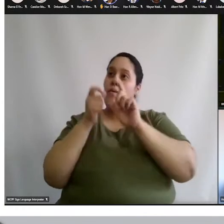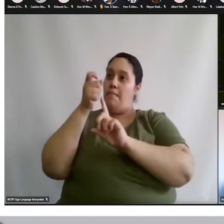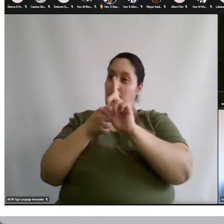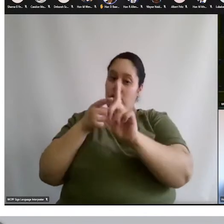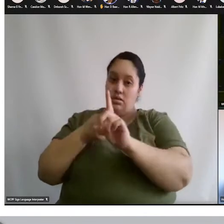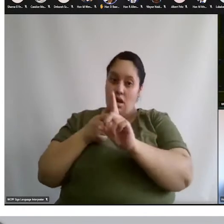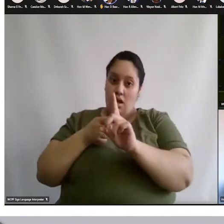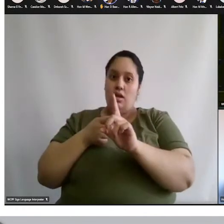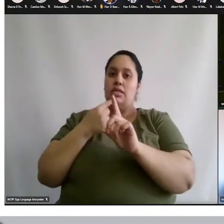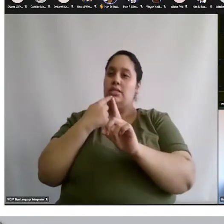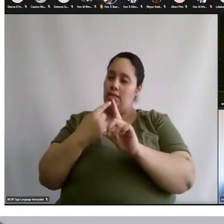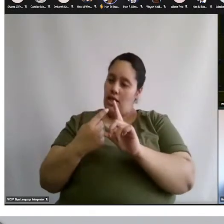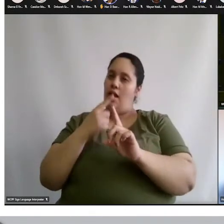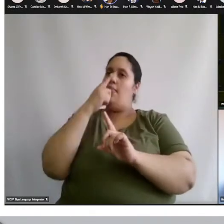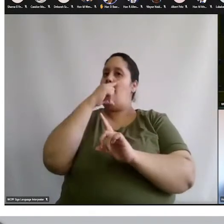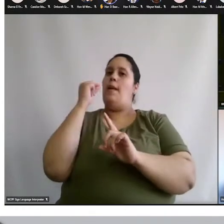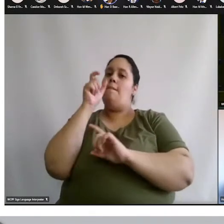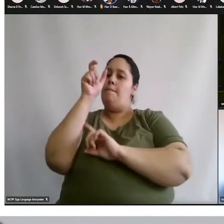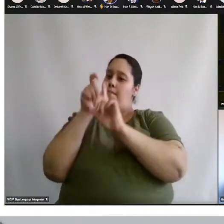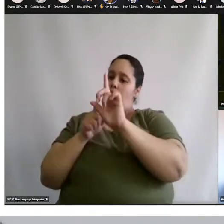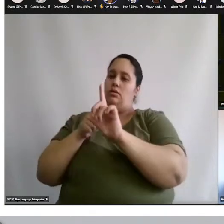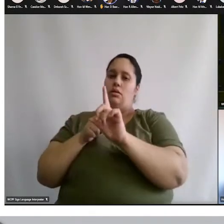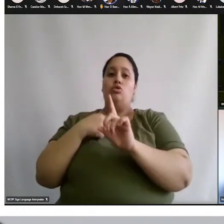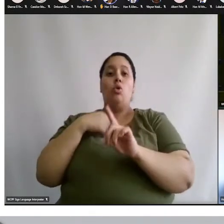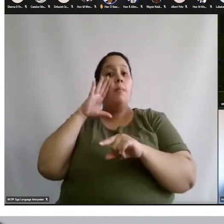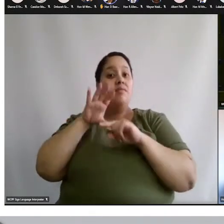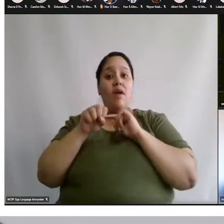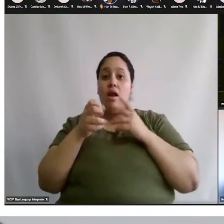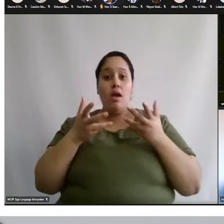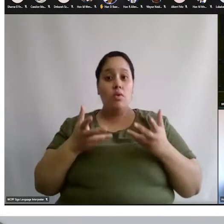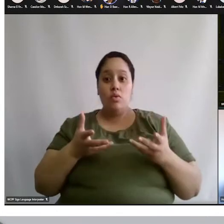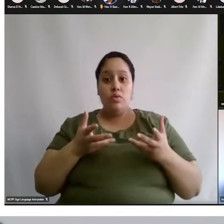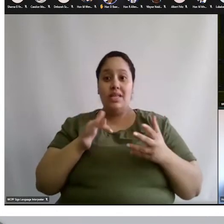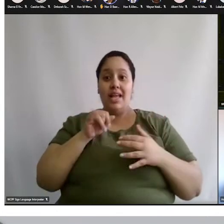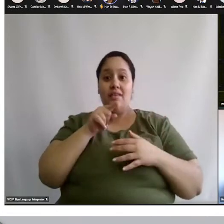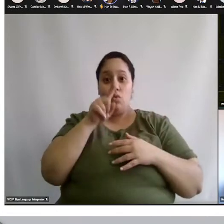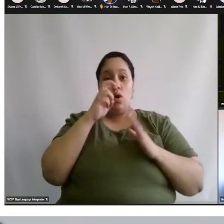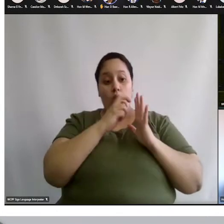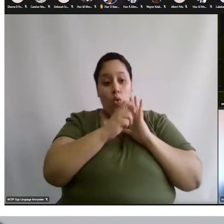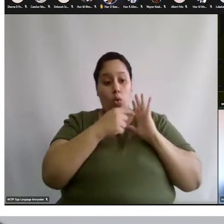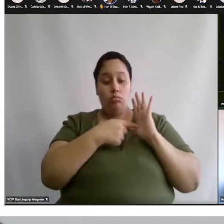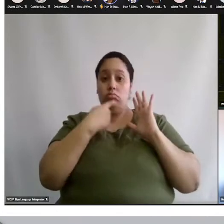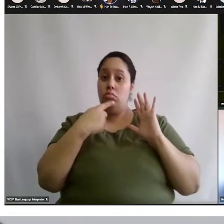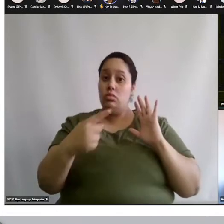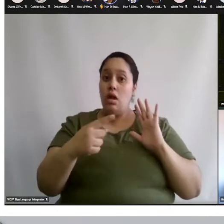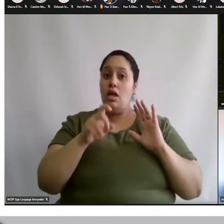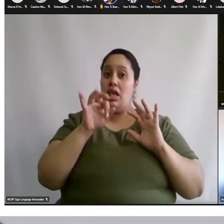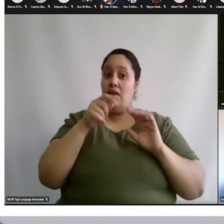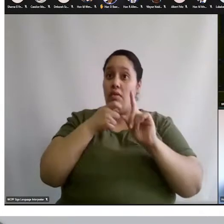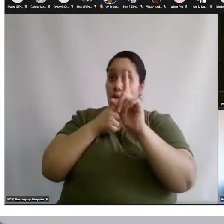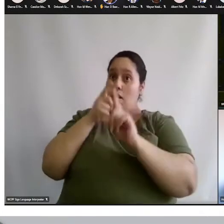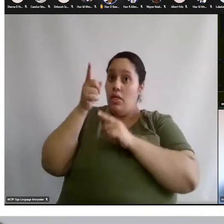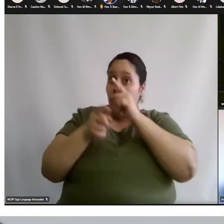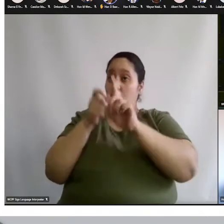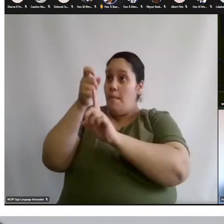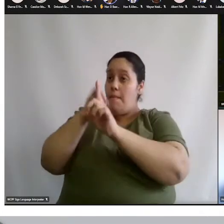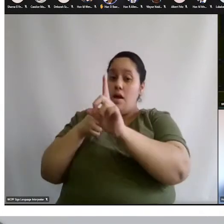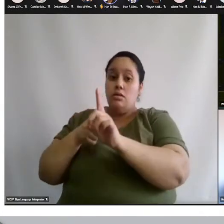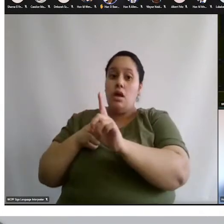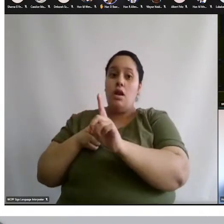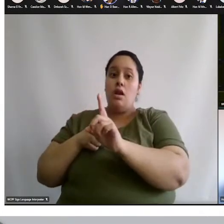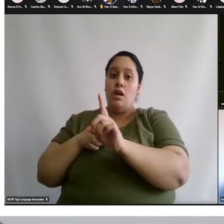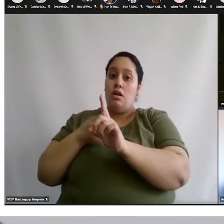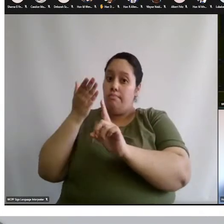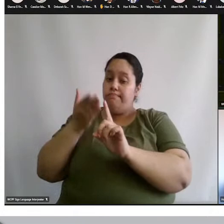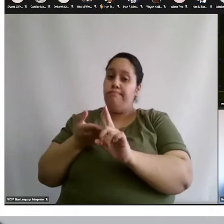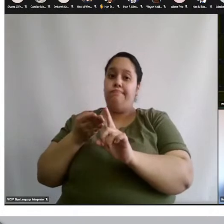the name directly. And I wanted to find out whether you could please rule whether he is casting aspersions upon a backbencher in this